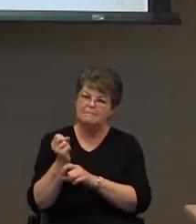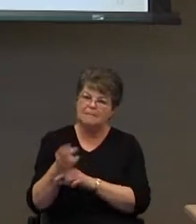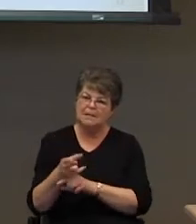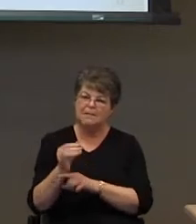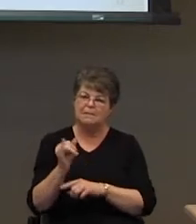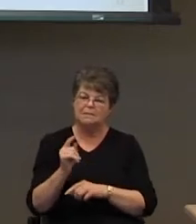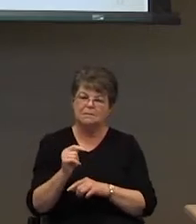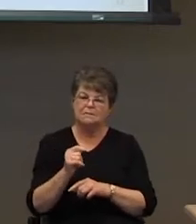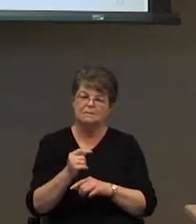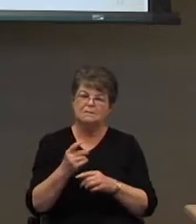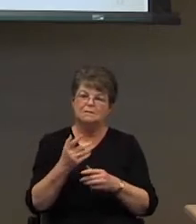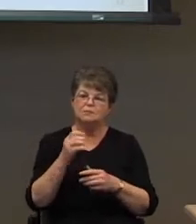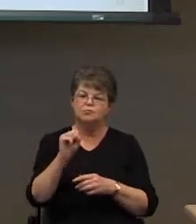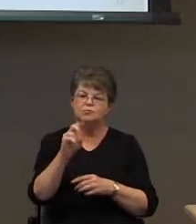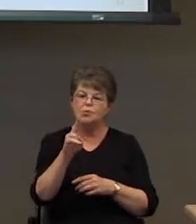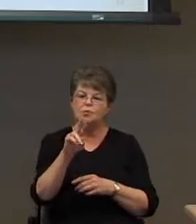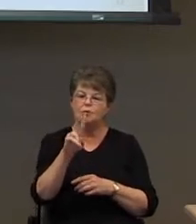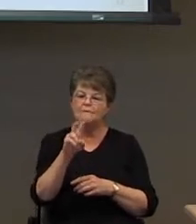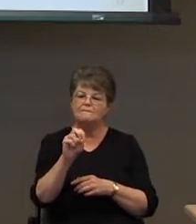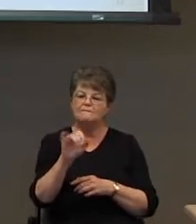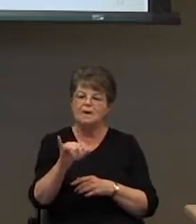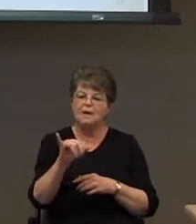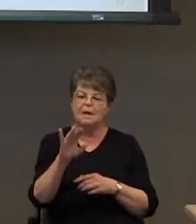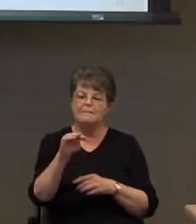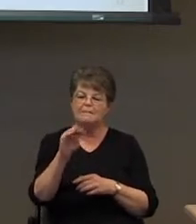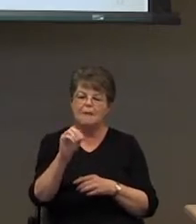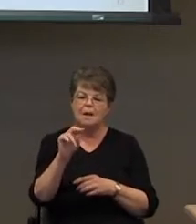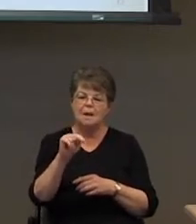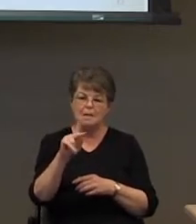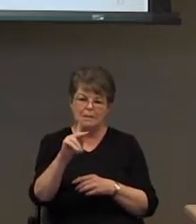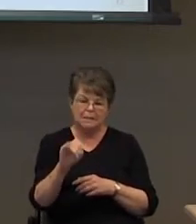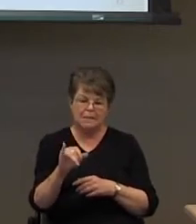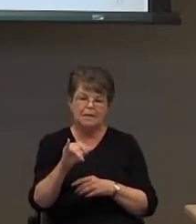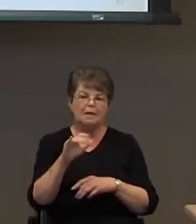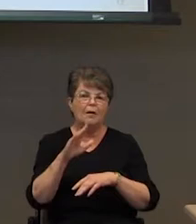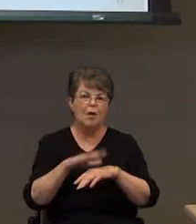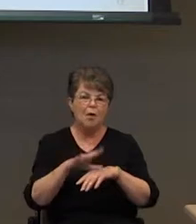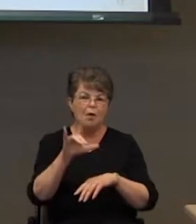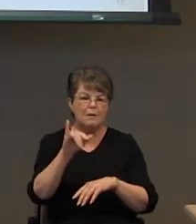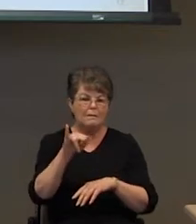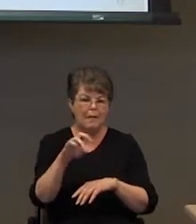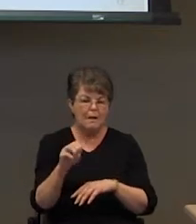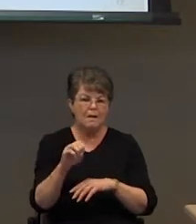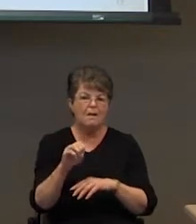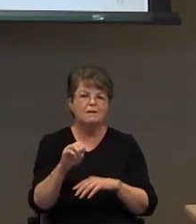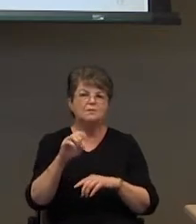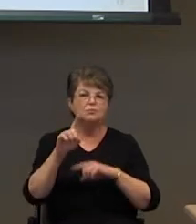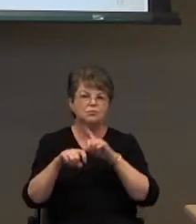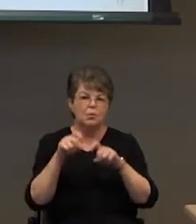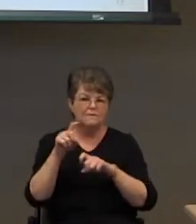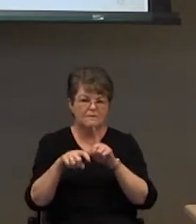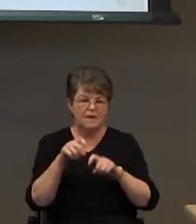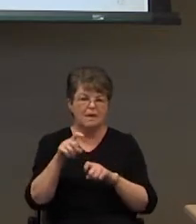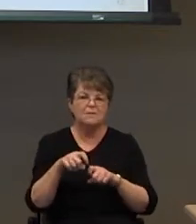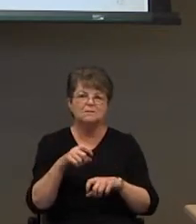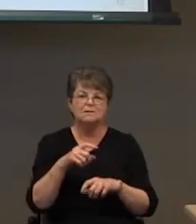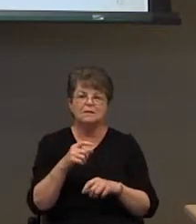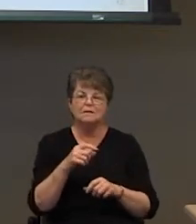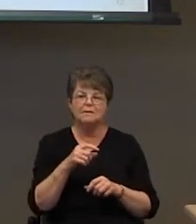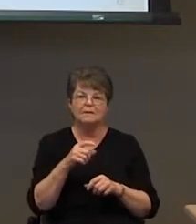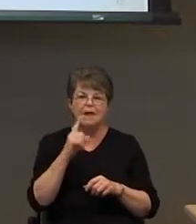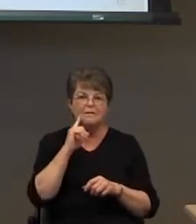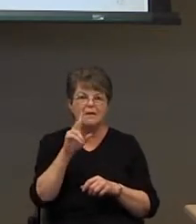tool. SurveyMonkey, which is the company that I use to do my online survey, I know it sounds funny, but it's quite effective, is I think